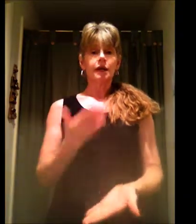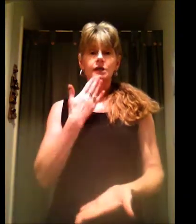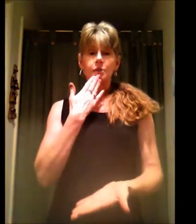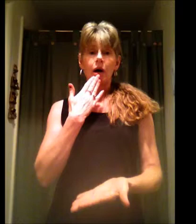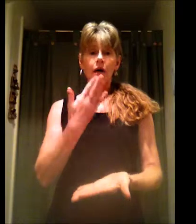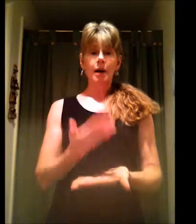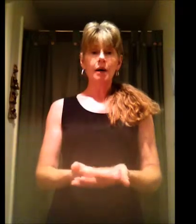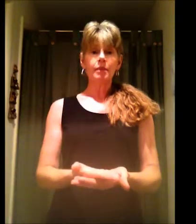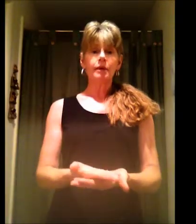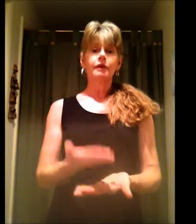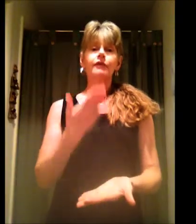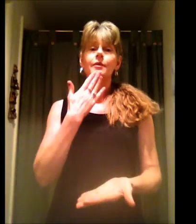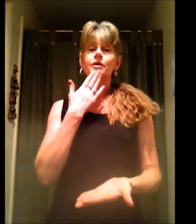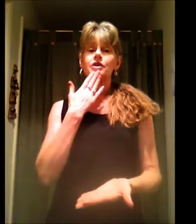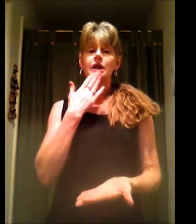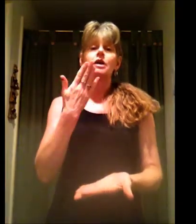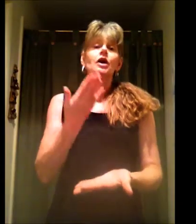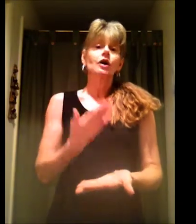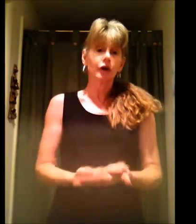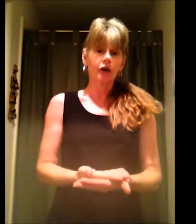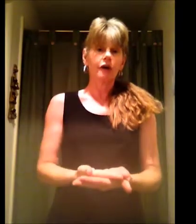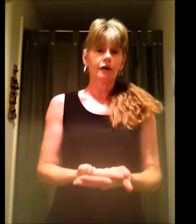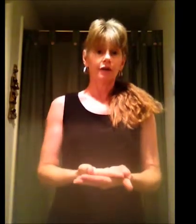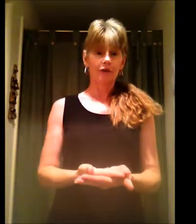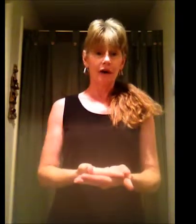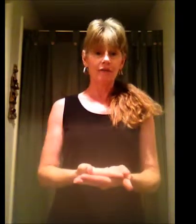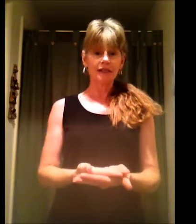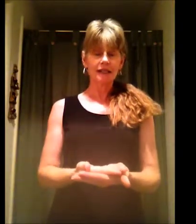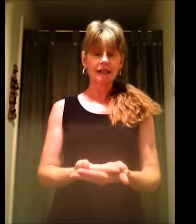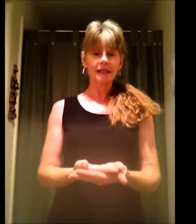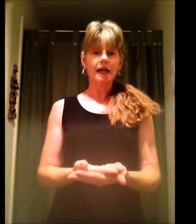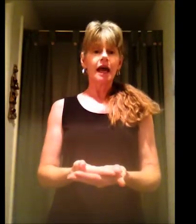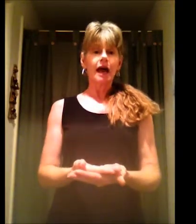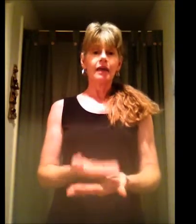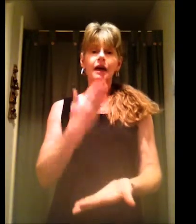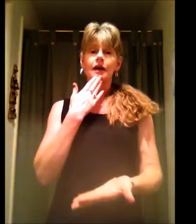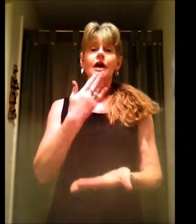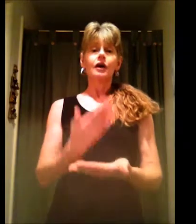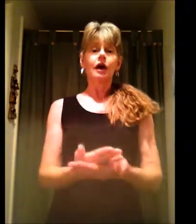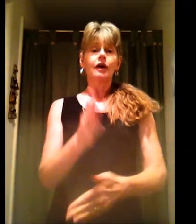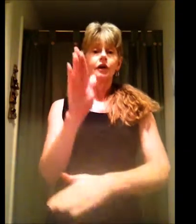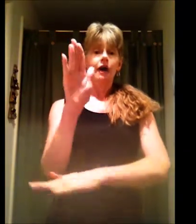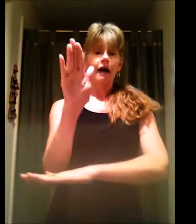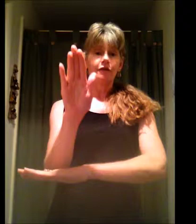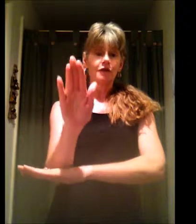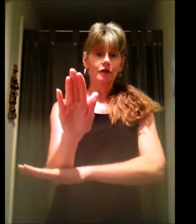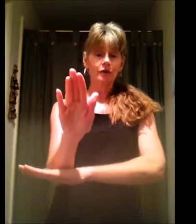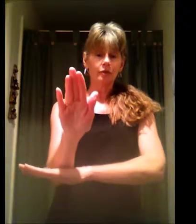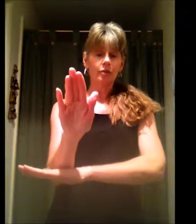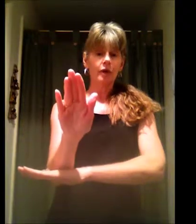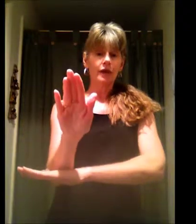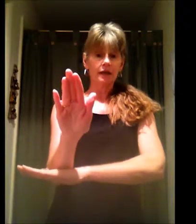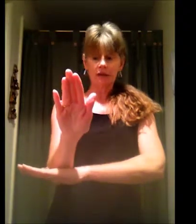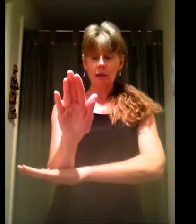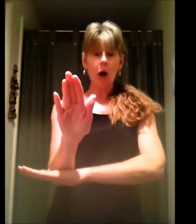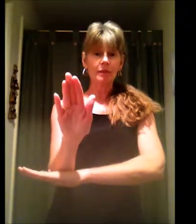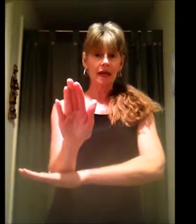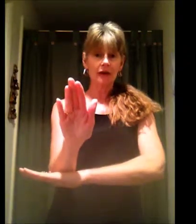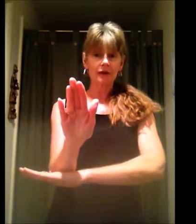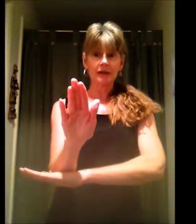hands are palm up from your chin. Good for emphasis. And then good afternoon. Both hands are palm down, you